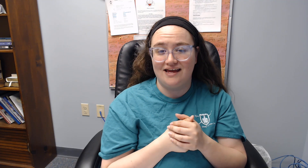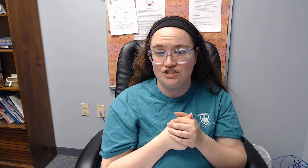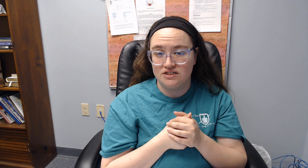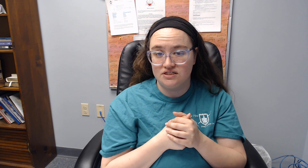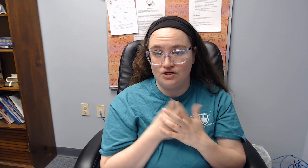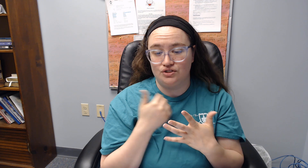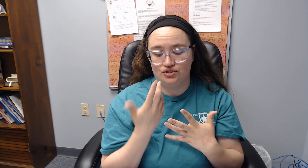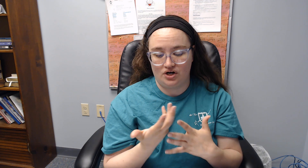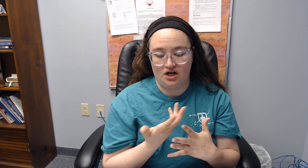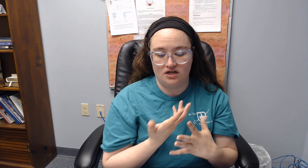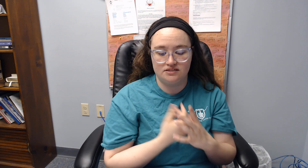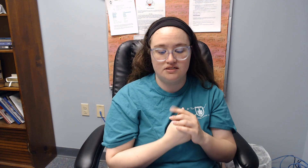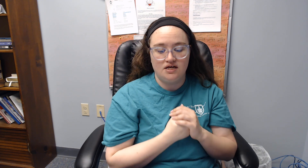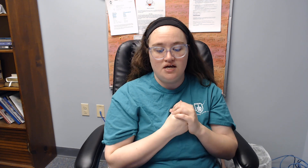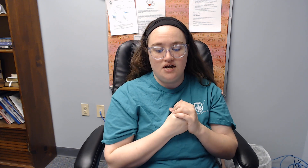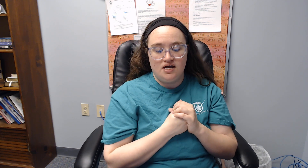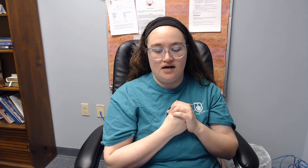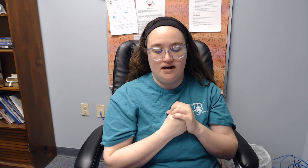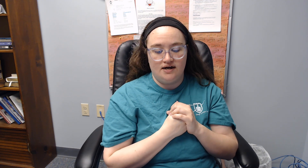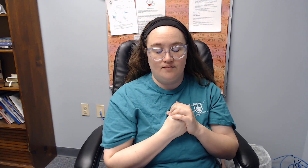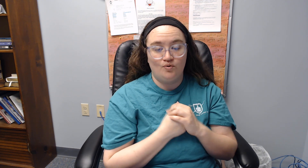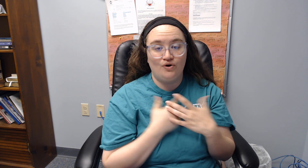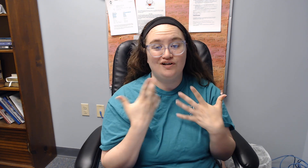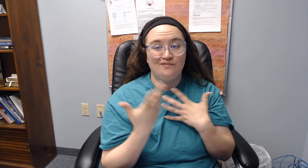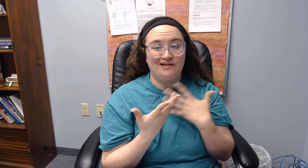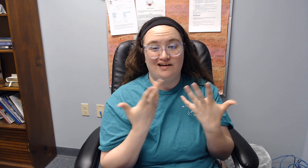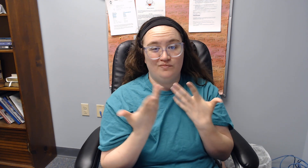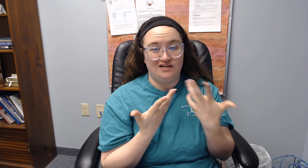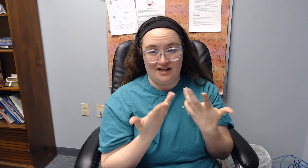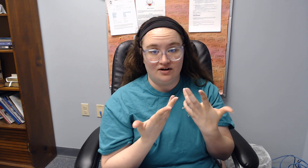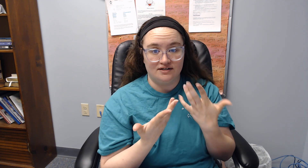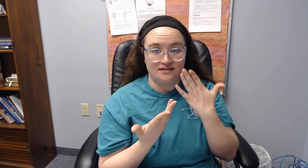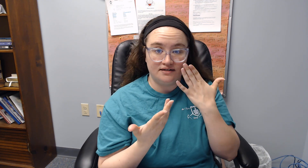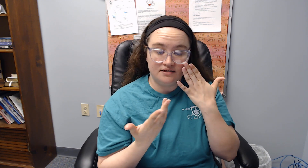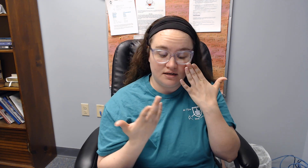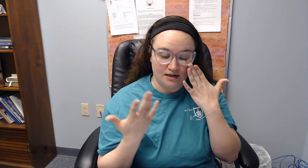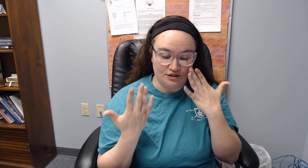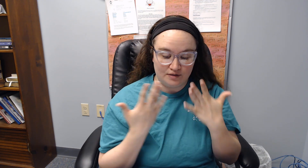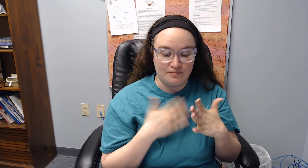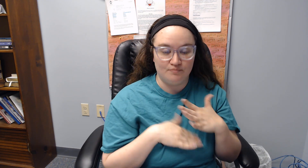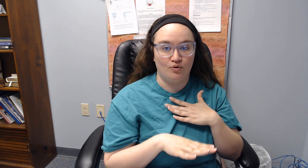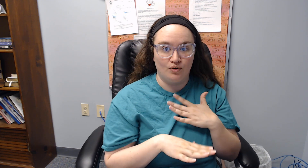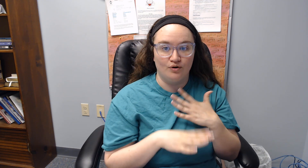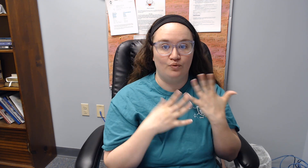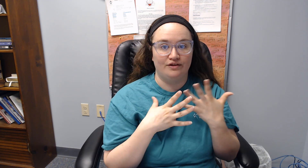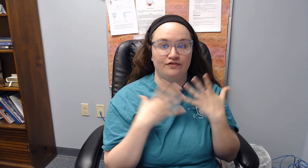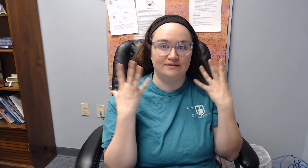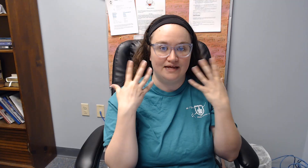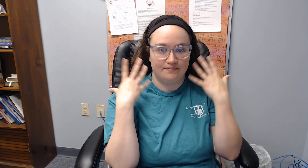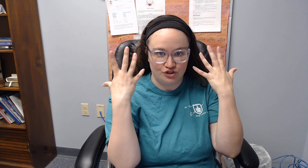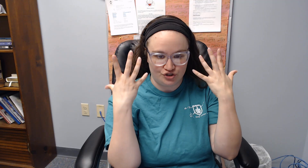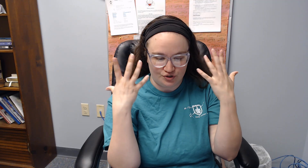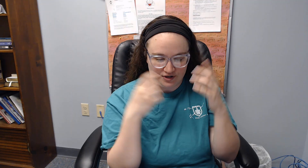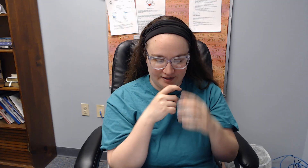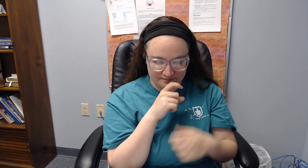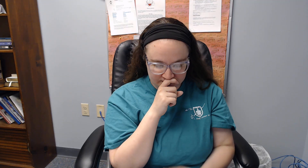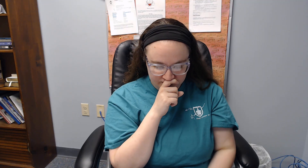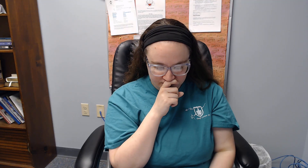medications, certain drugs, or it can be inherited. You can be born with damage to your ear.